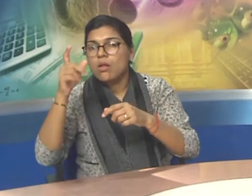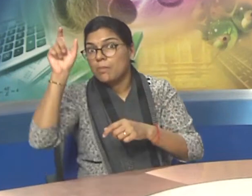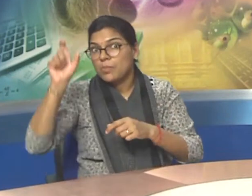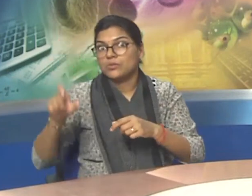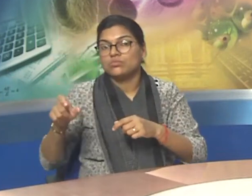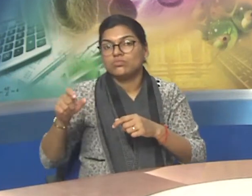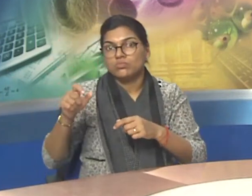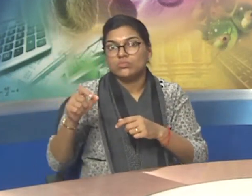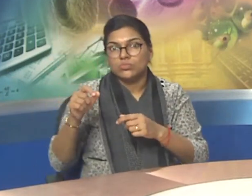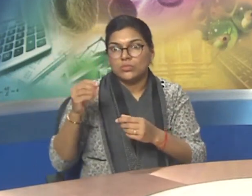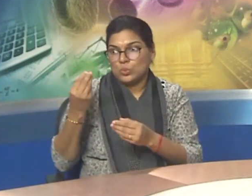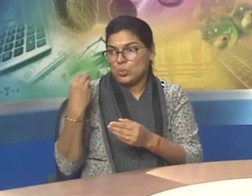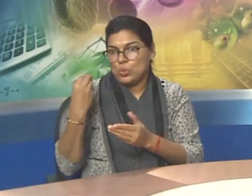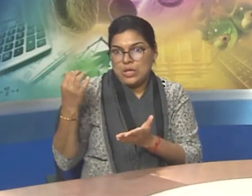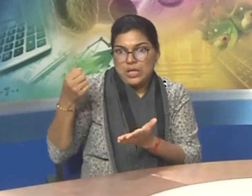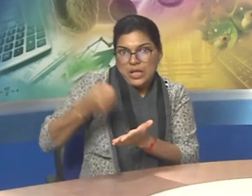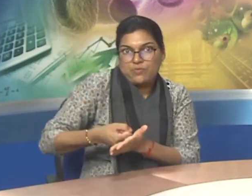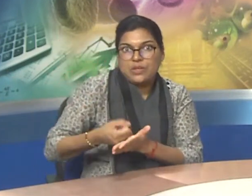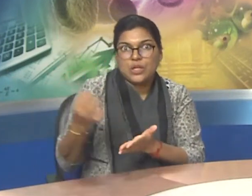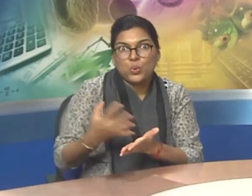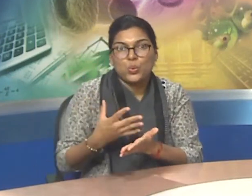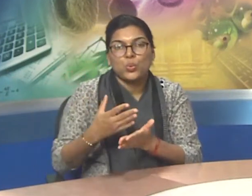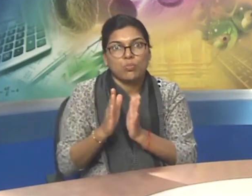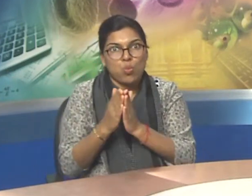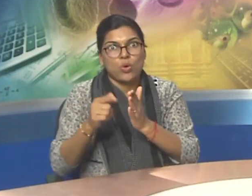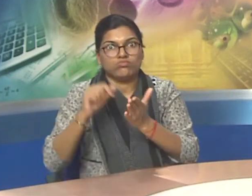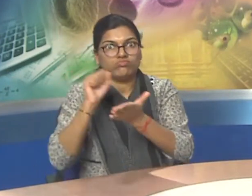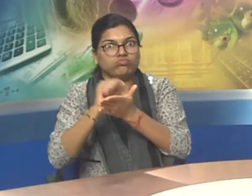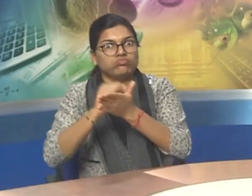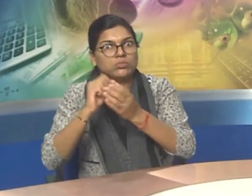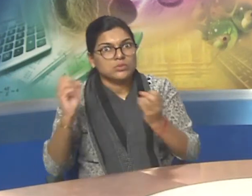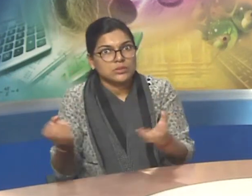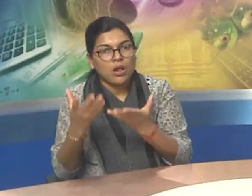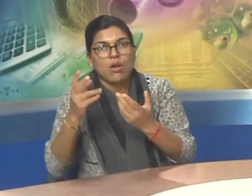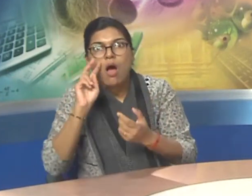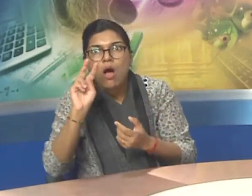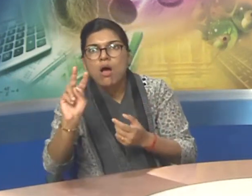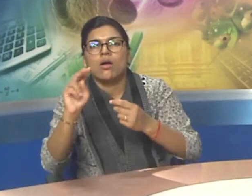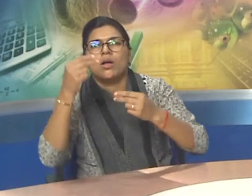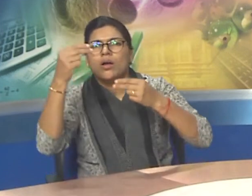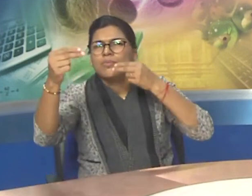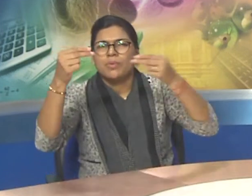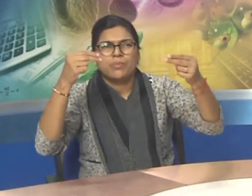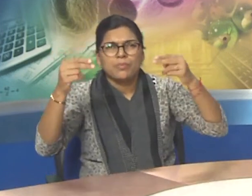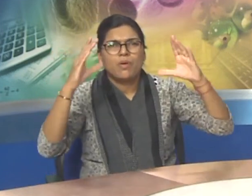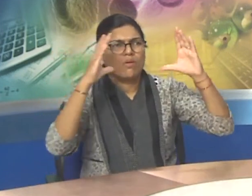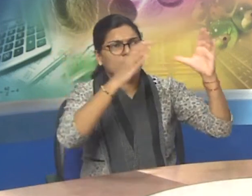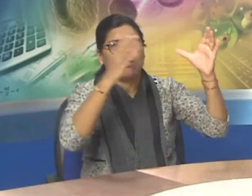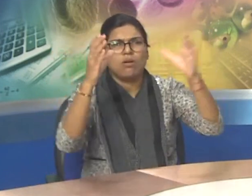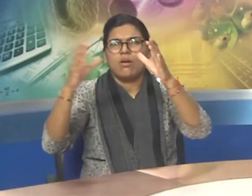shelf. And also subjects, all the new arrivals, they are kept at